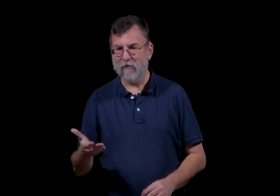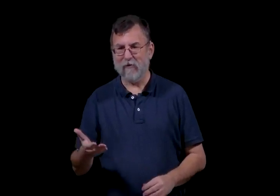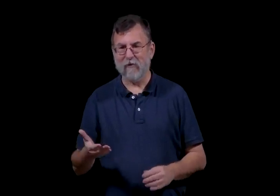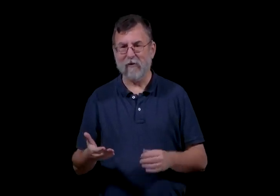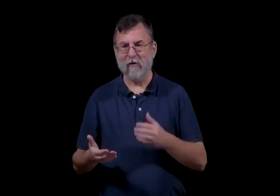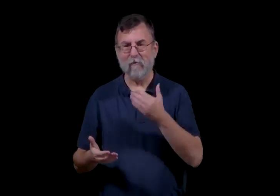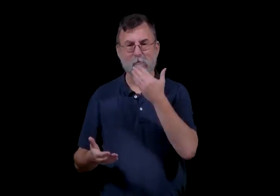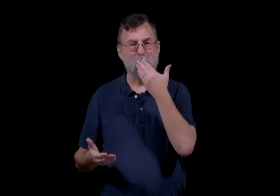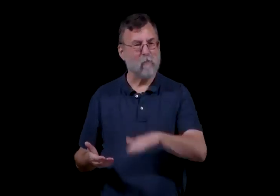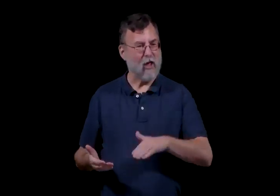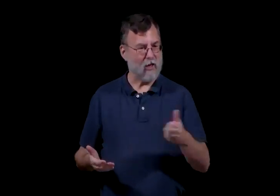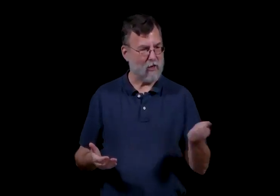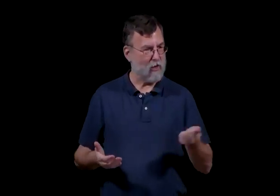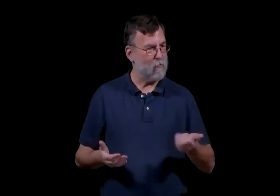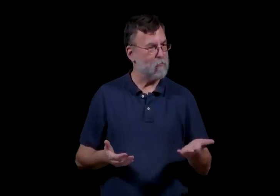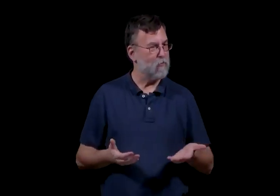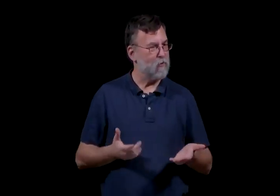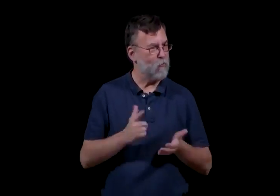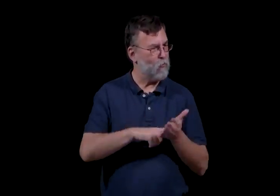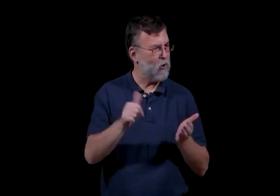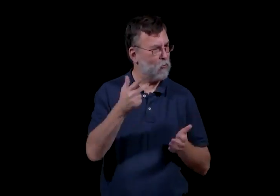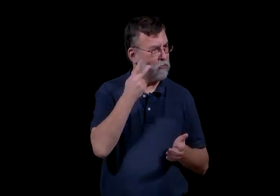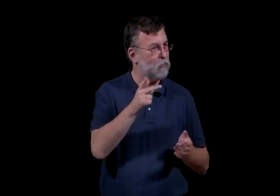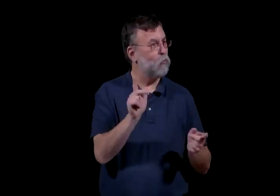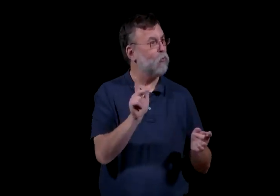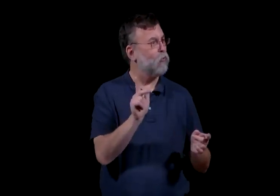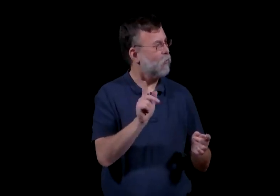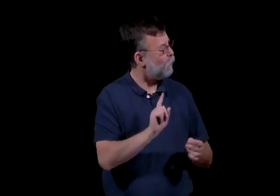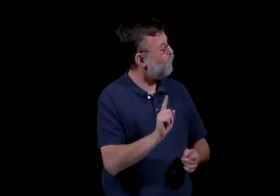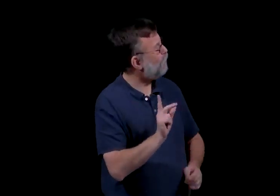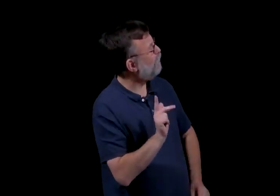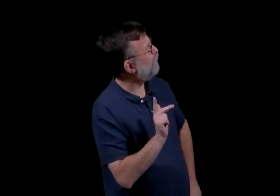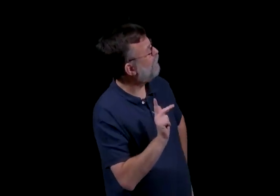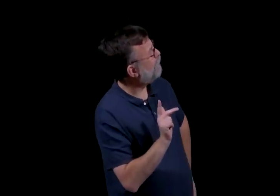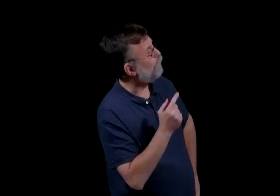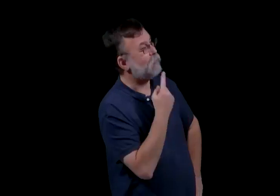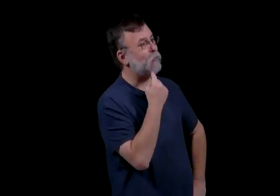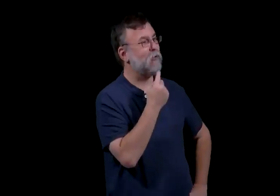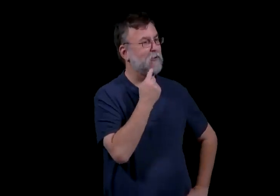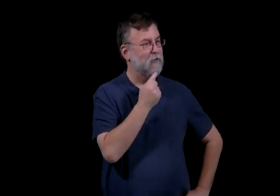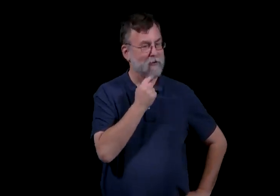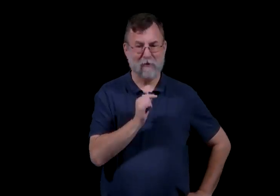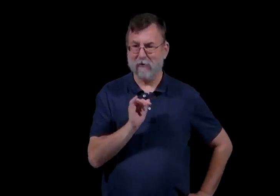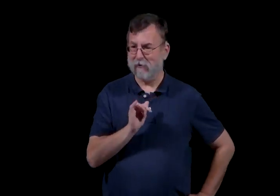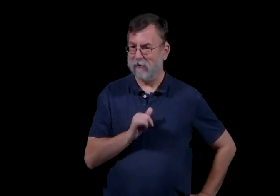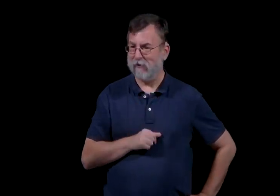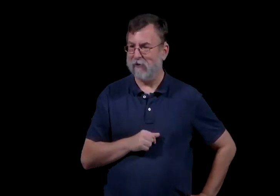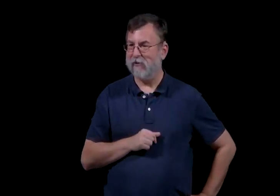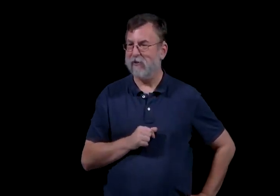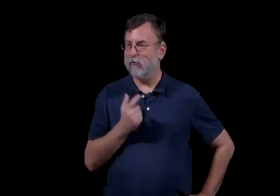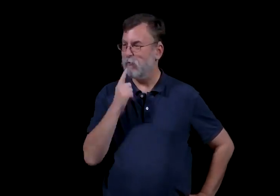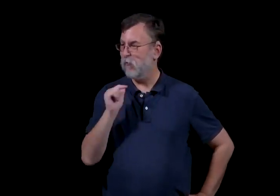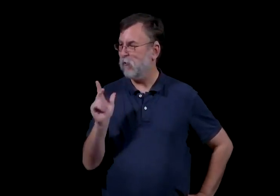Someone's saying this is gambling, something that's negative, but it's on the ball, is on the number, the red number